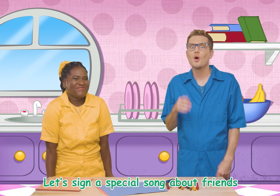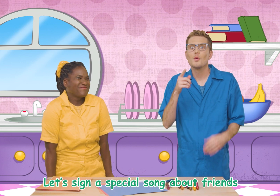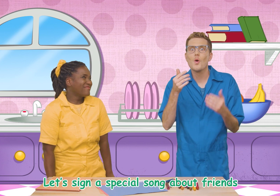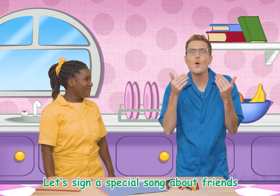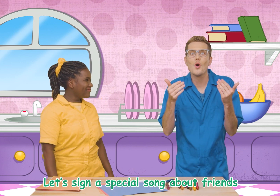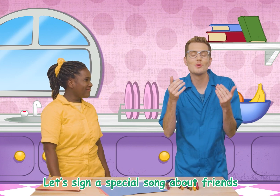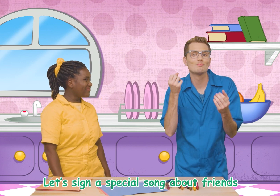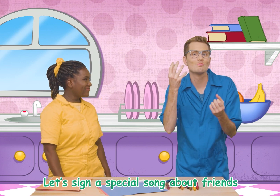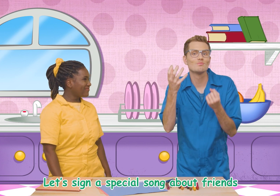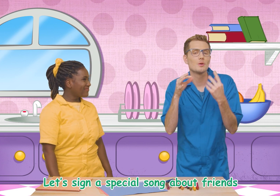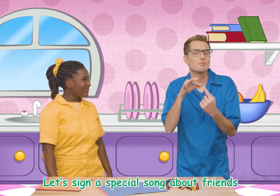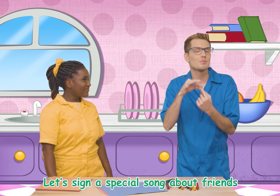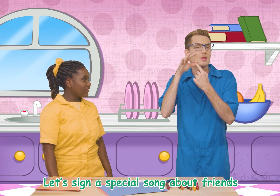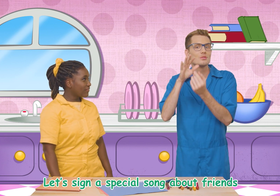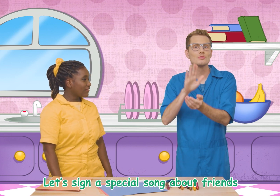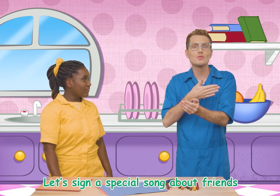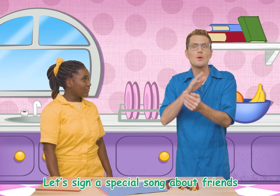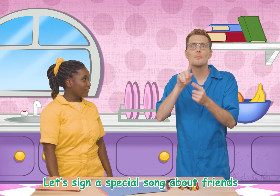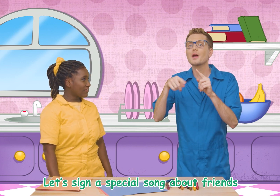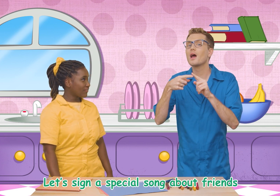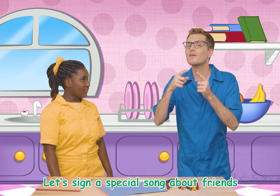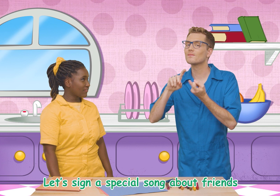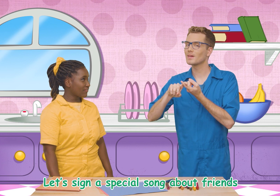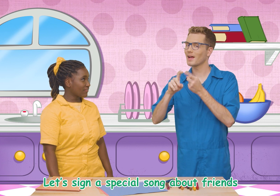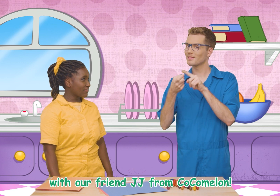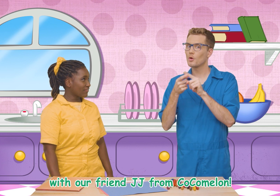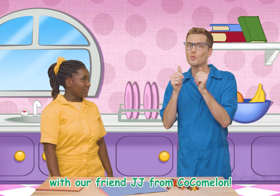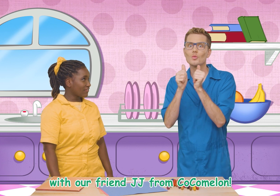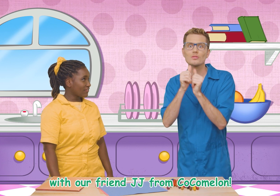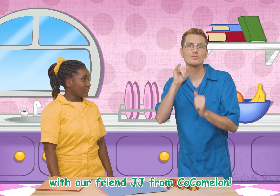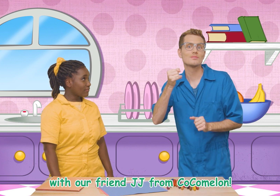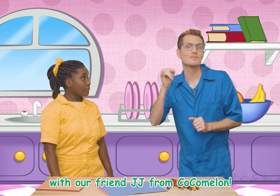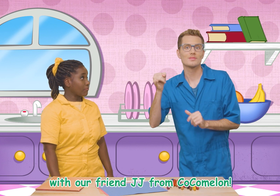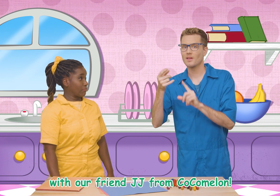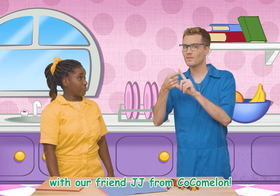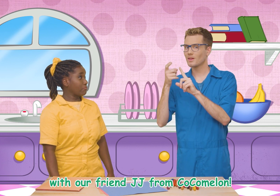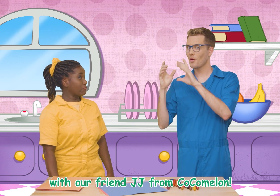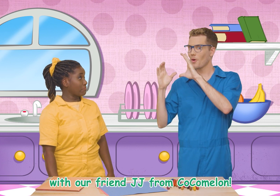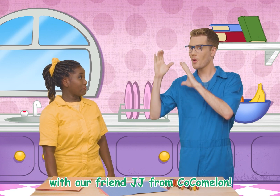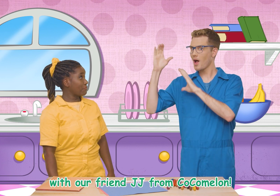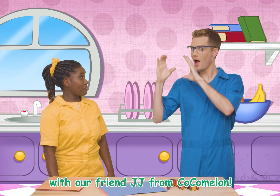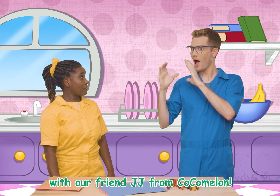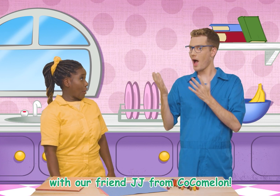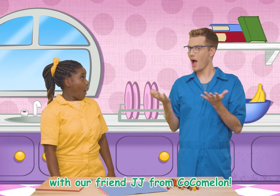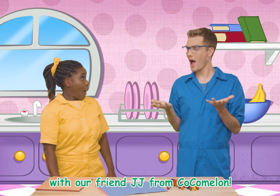Let's sign a special song about friends with our friend JJ from CoComelon.